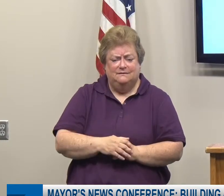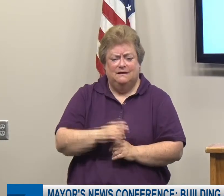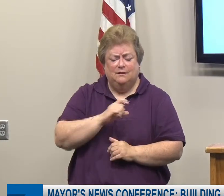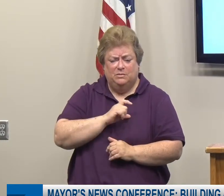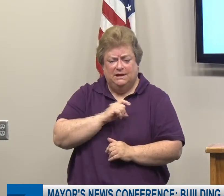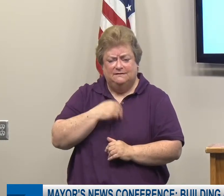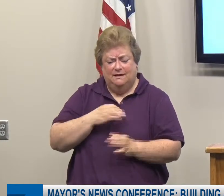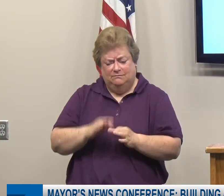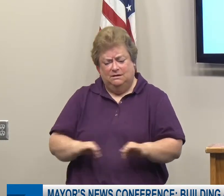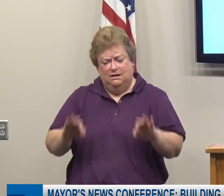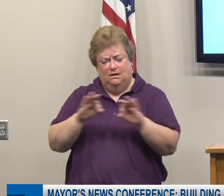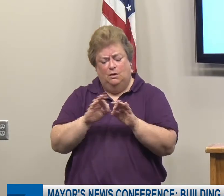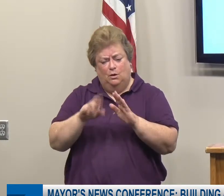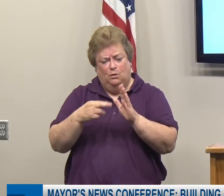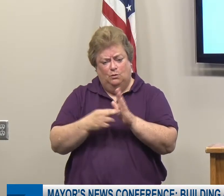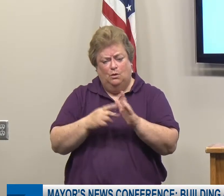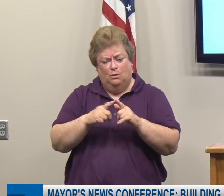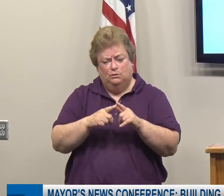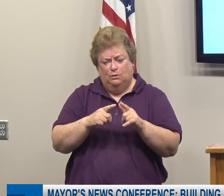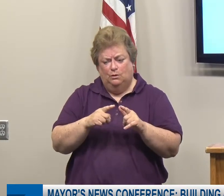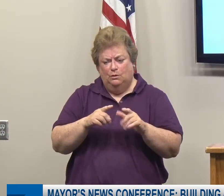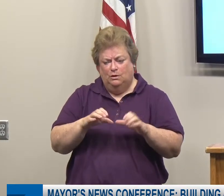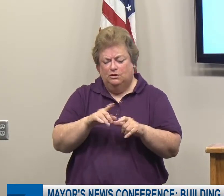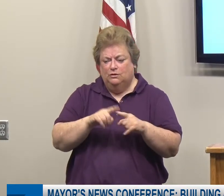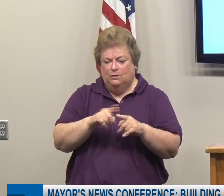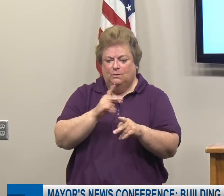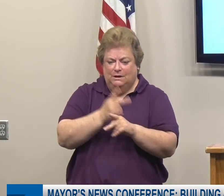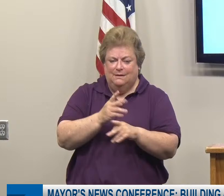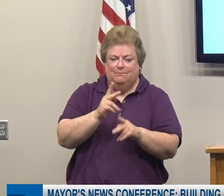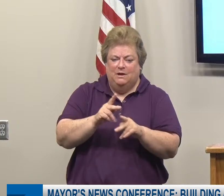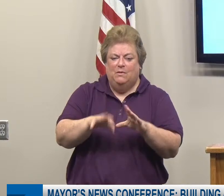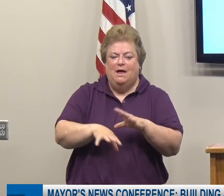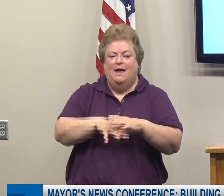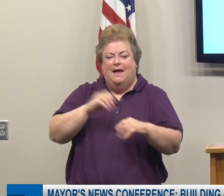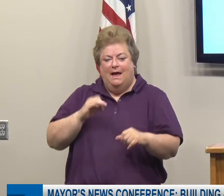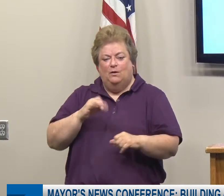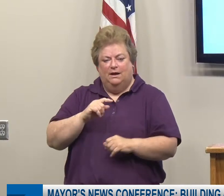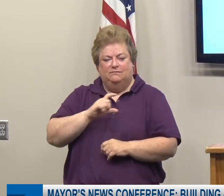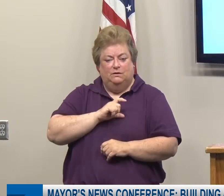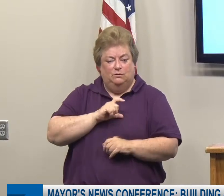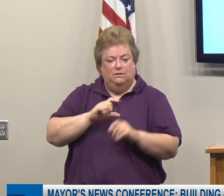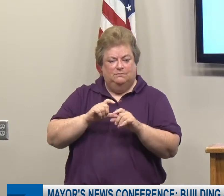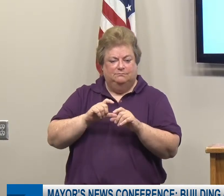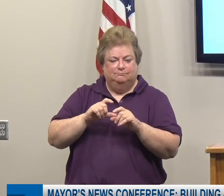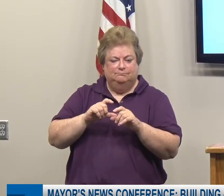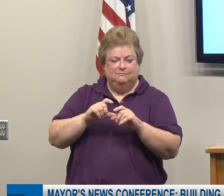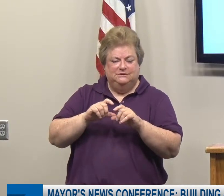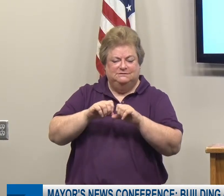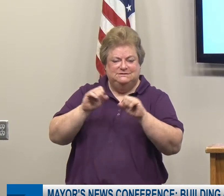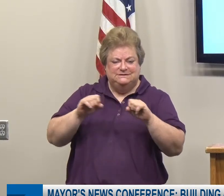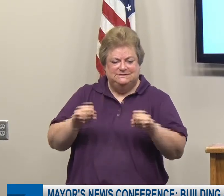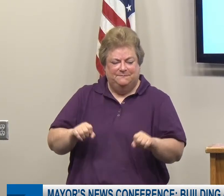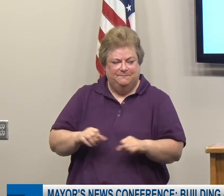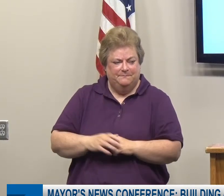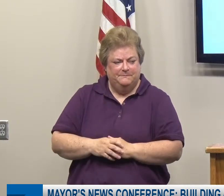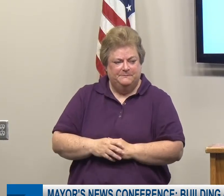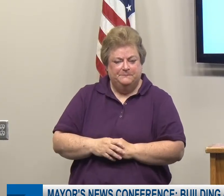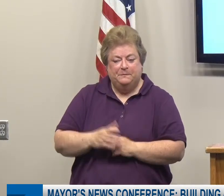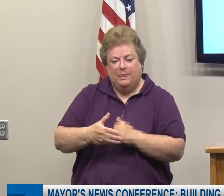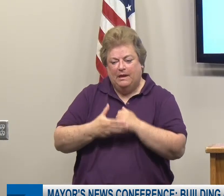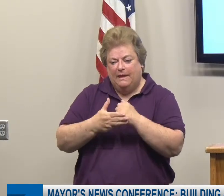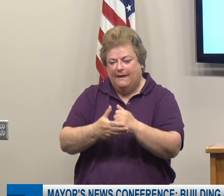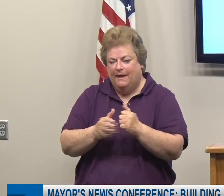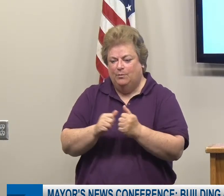have a significant role to play in keeping people out of the criminal justice system. These providers help residents with, for